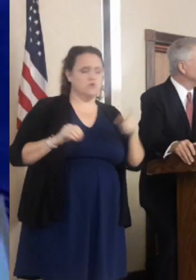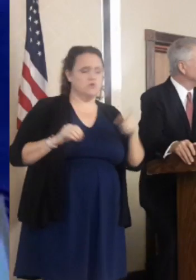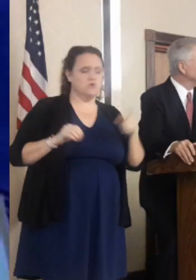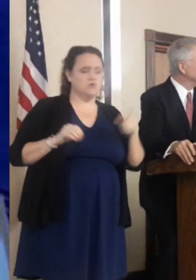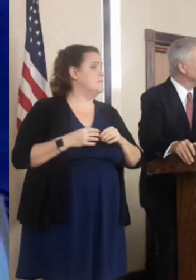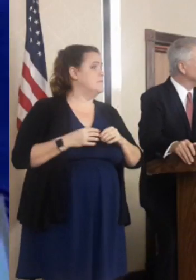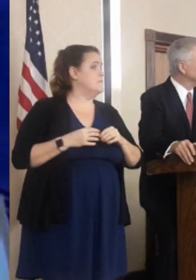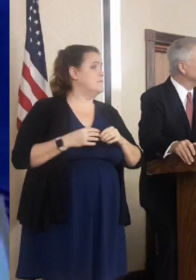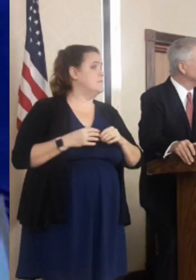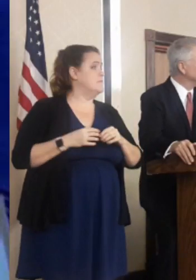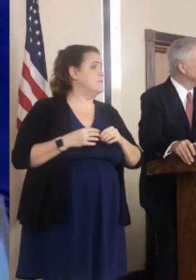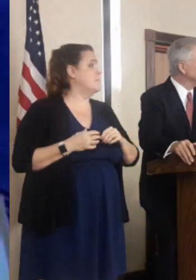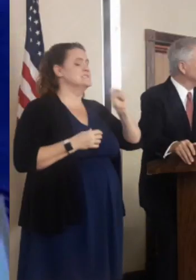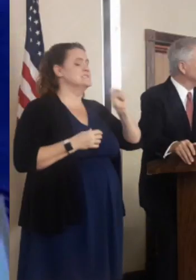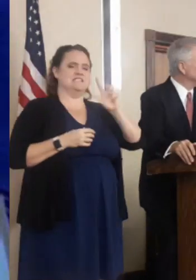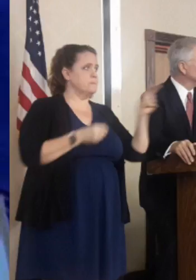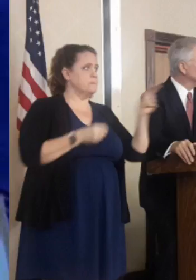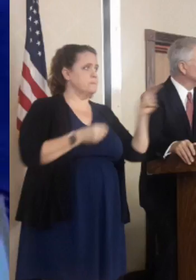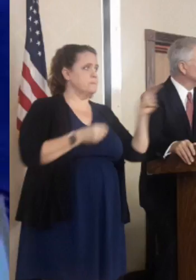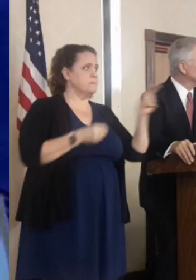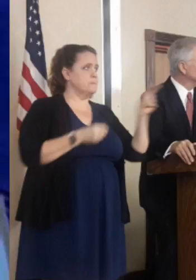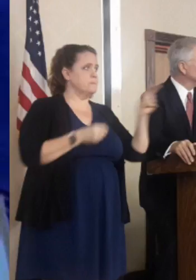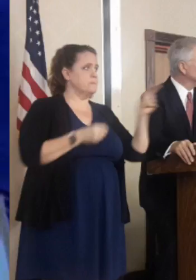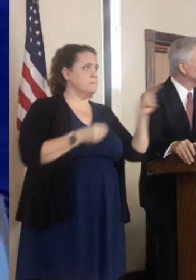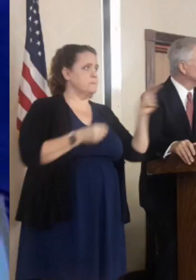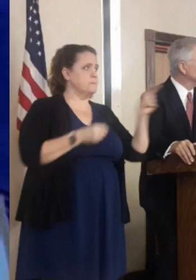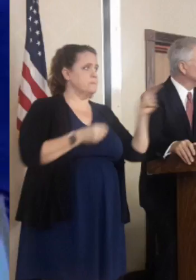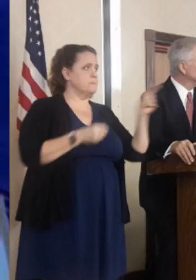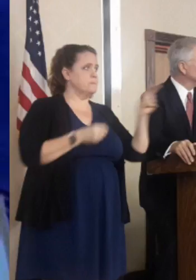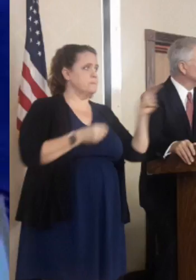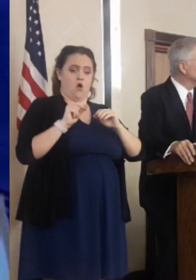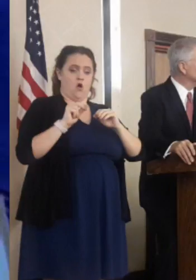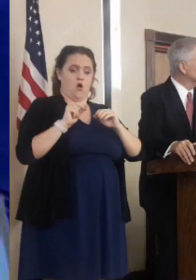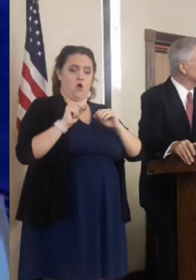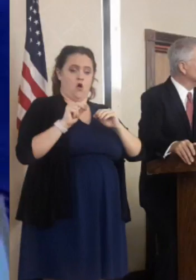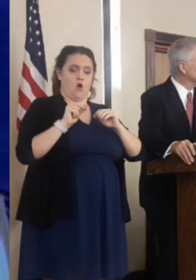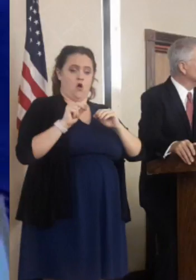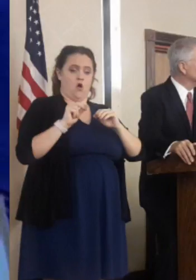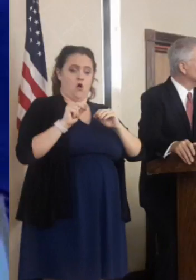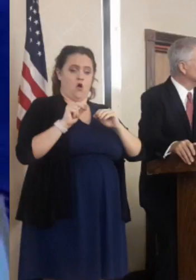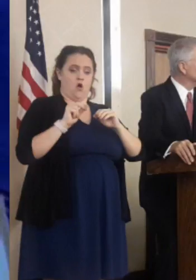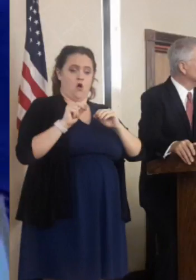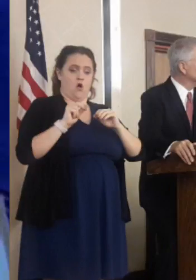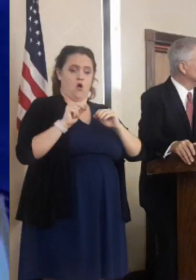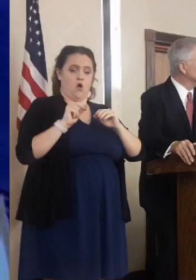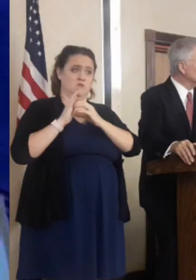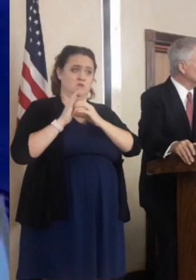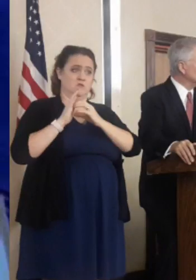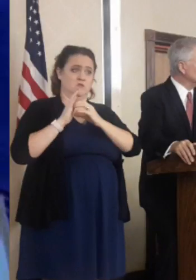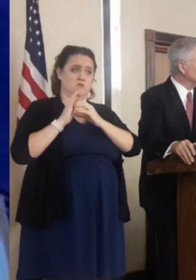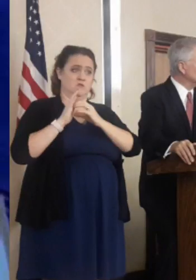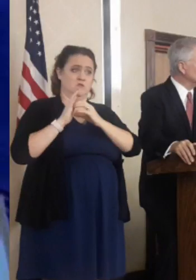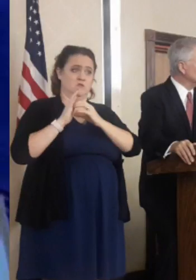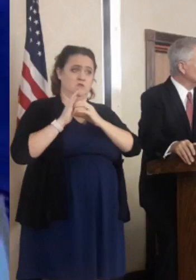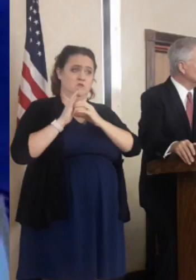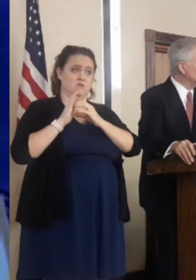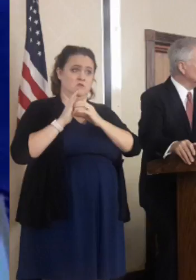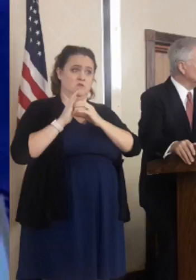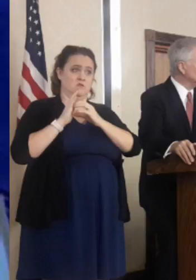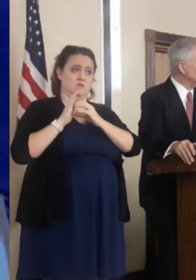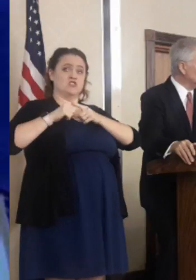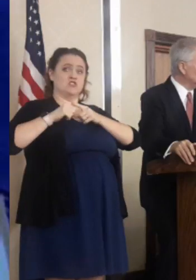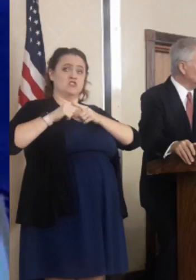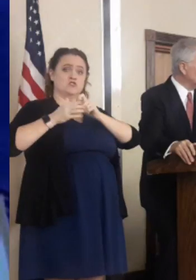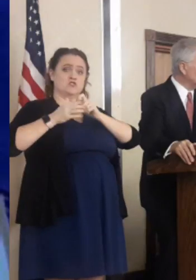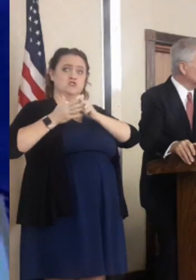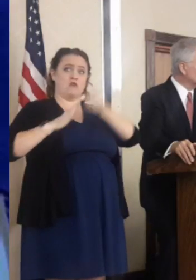said a no vote. Would that take us back to the original strikeout? No. No. Okay, so a no vote just